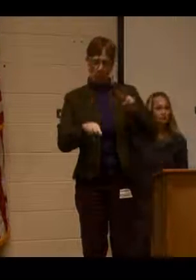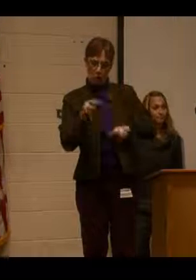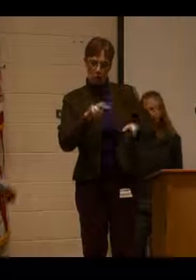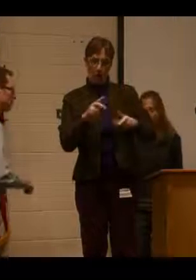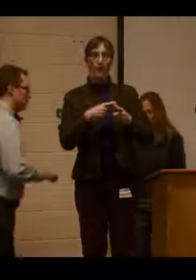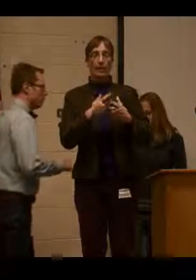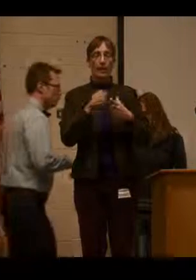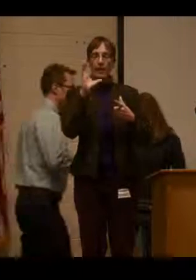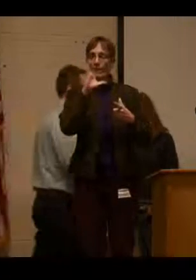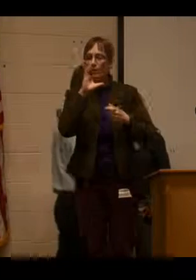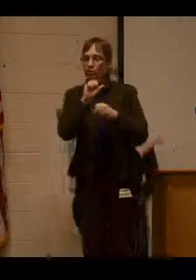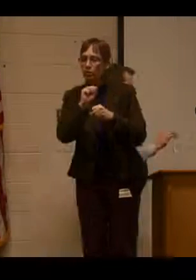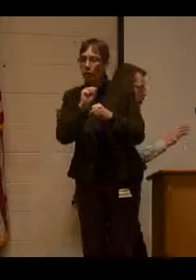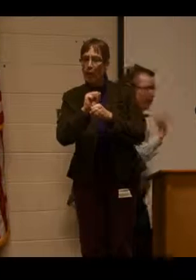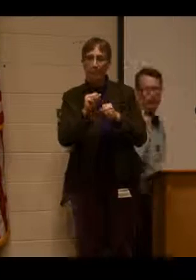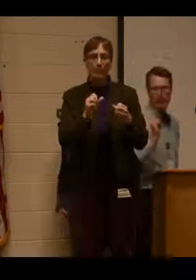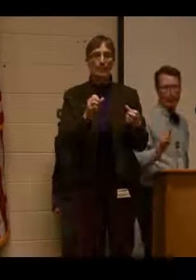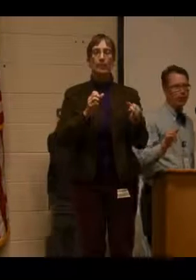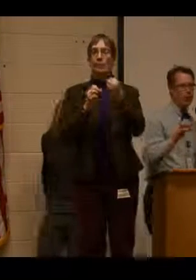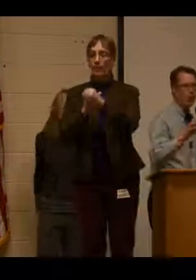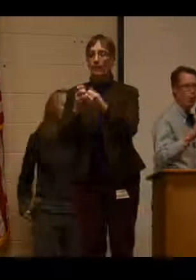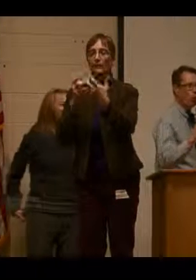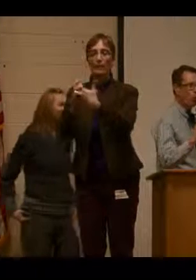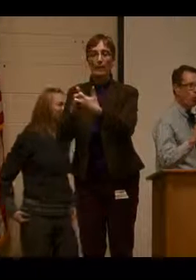Sure. Yeah, thank you. One of the